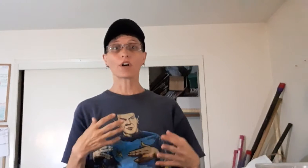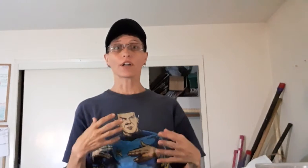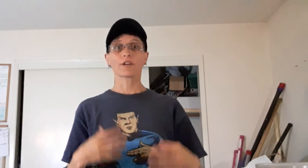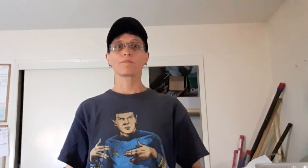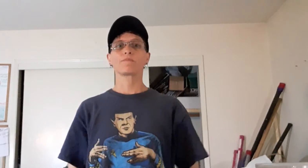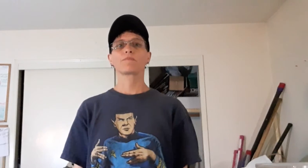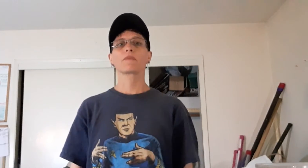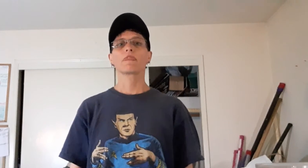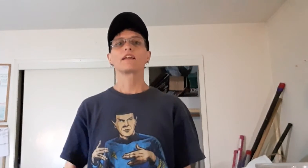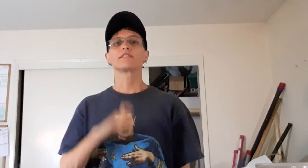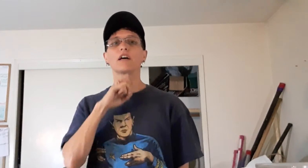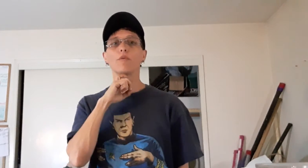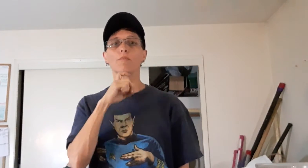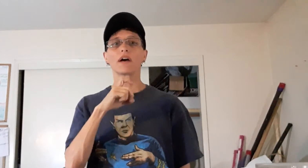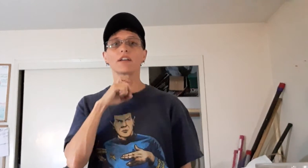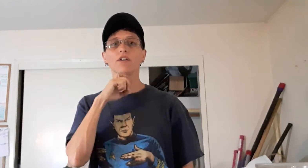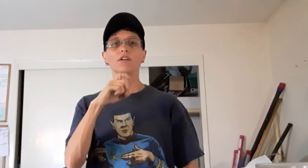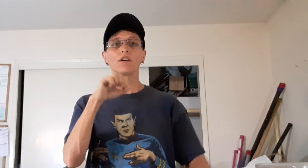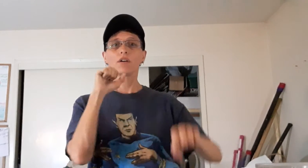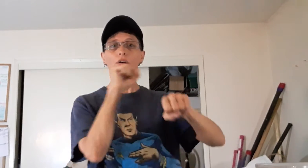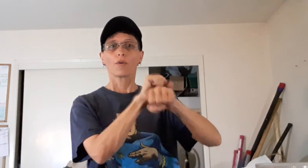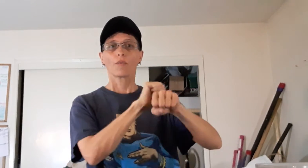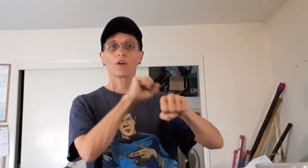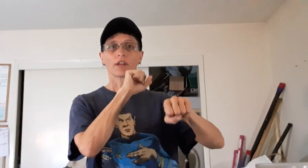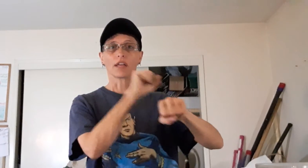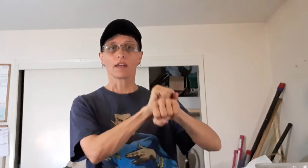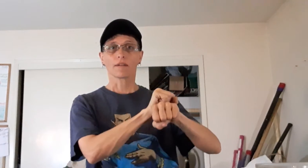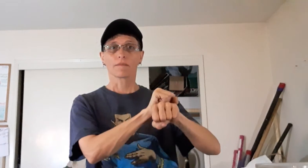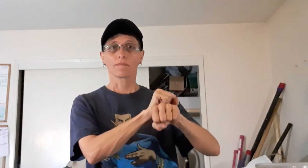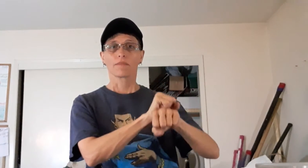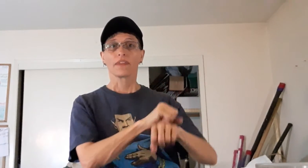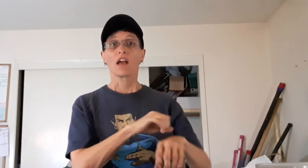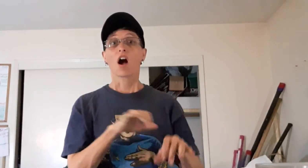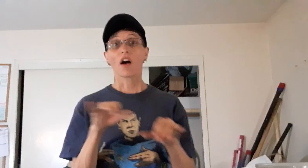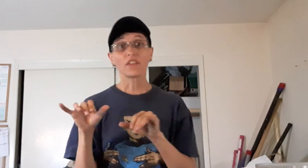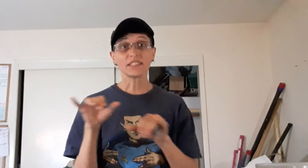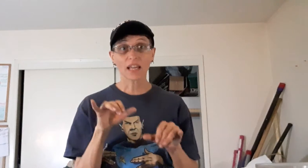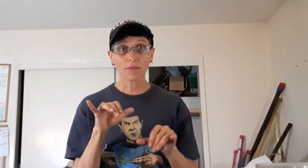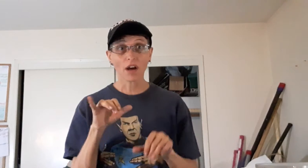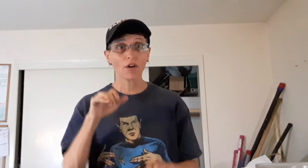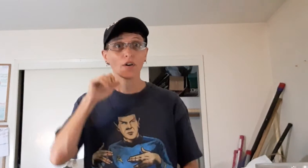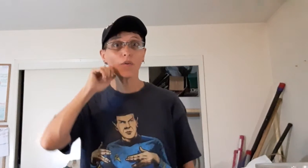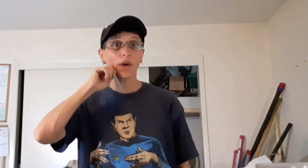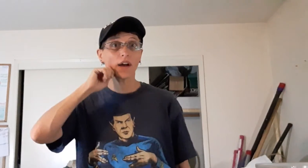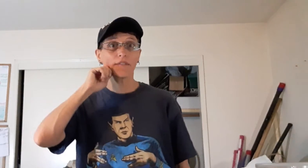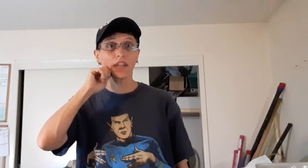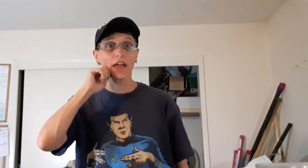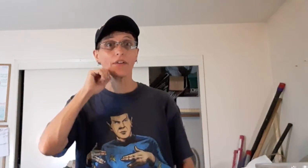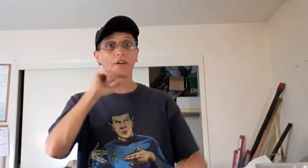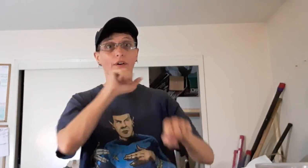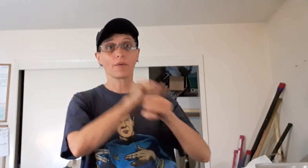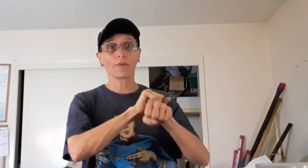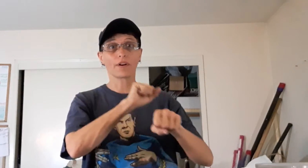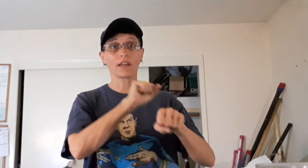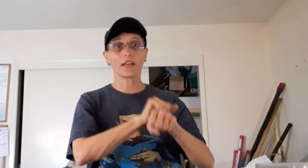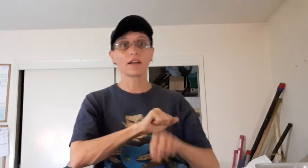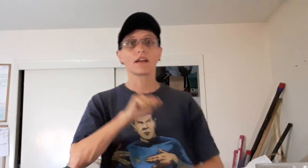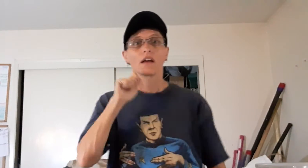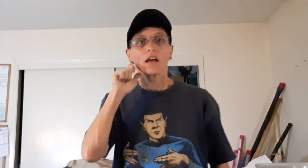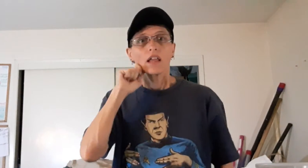work. So metal working. On the same note, we have leather working.